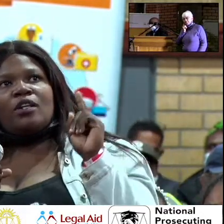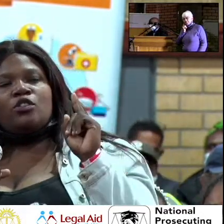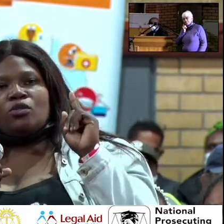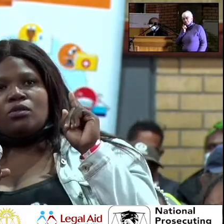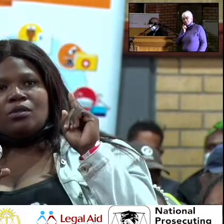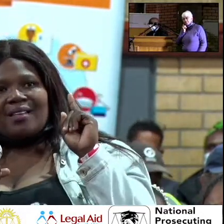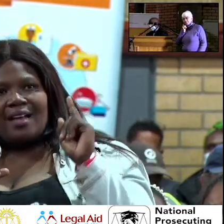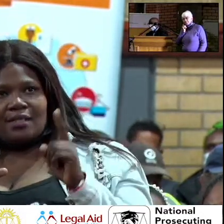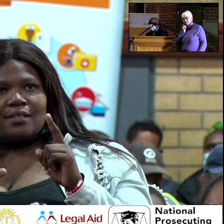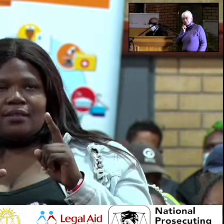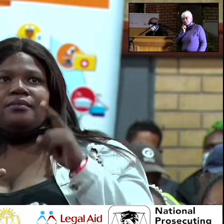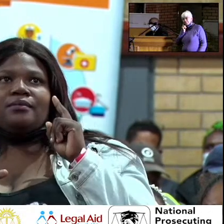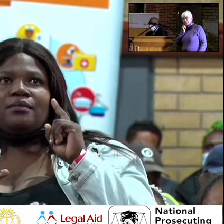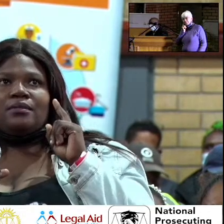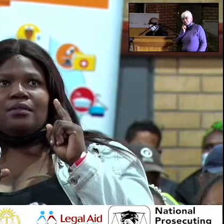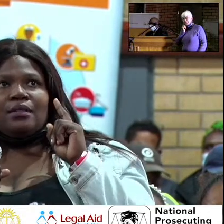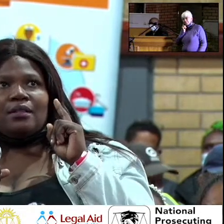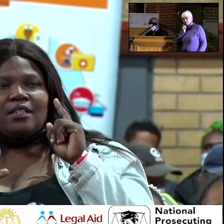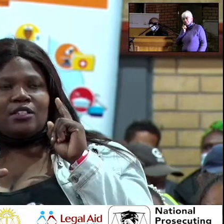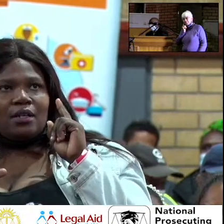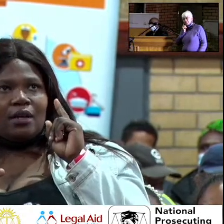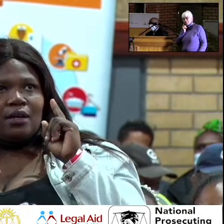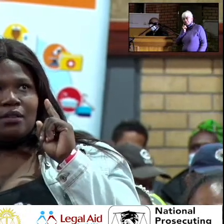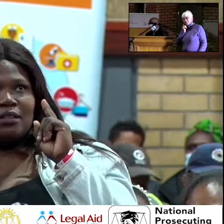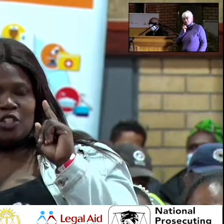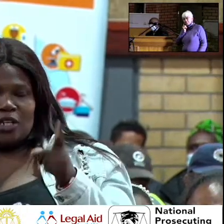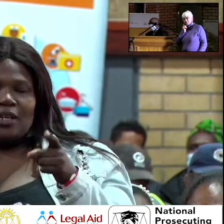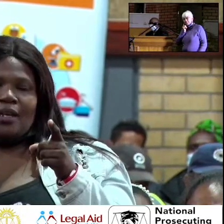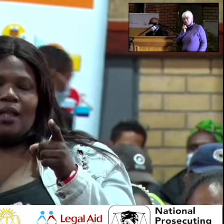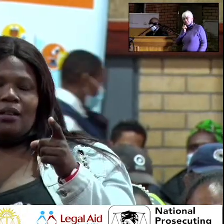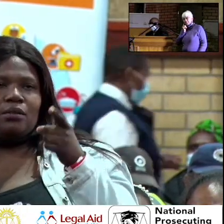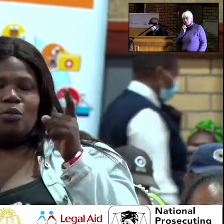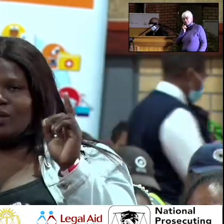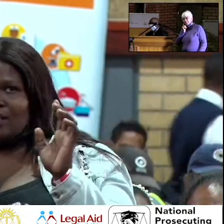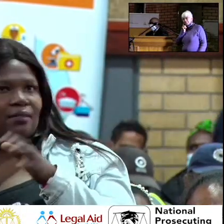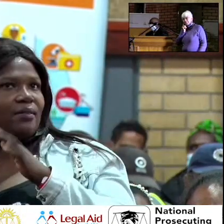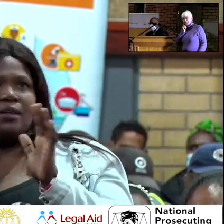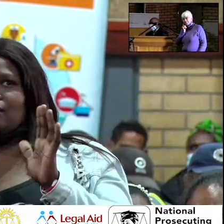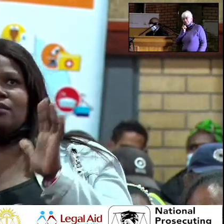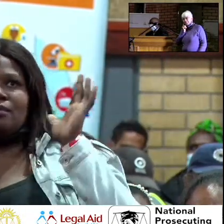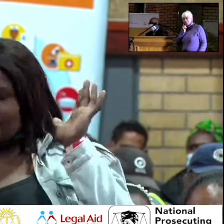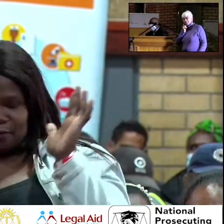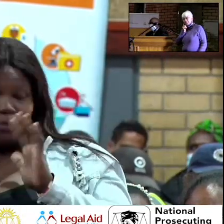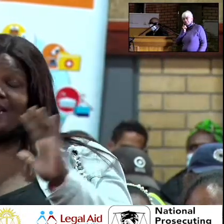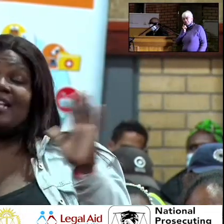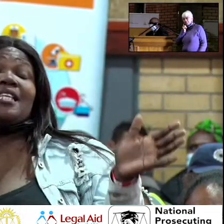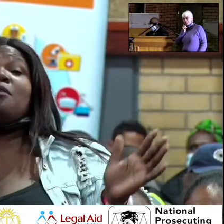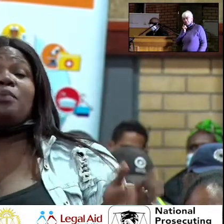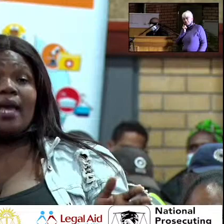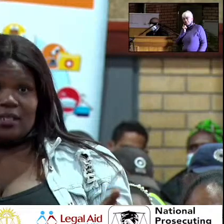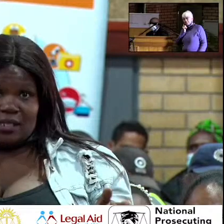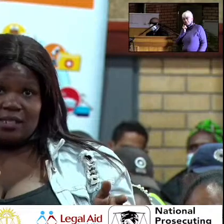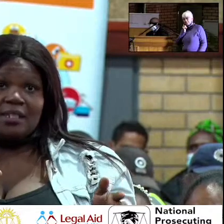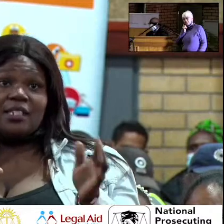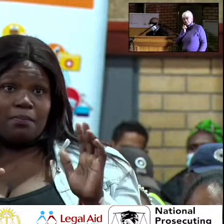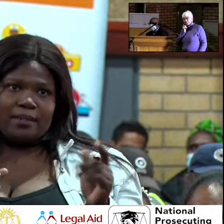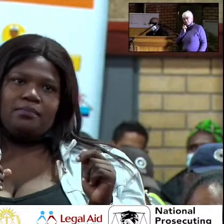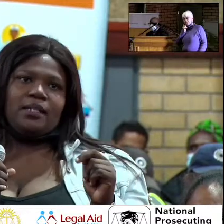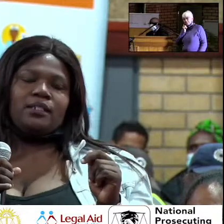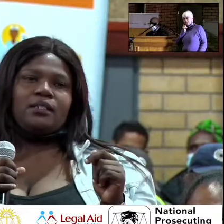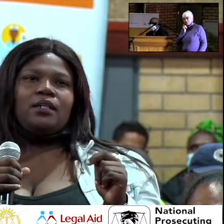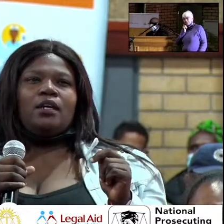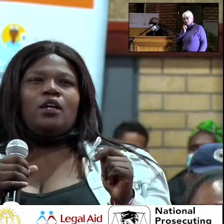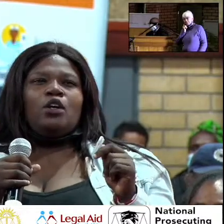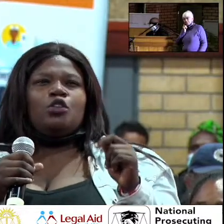I want to ask the general, whatever, from SAPS